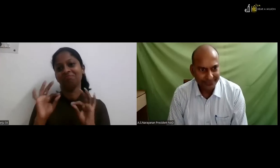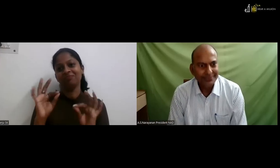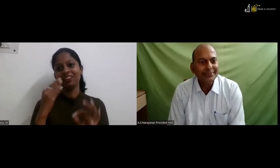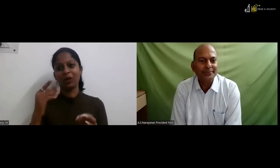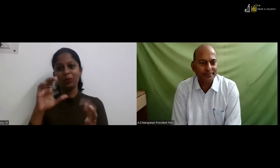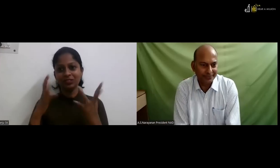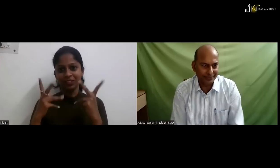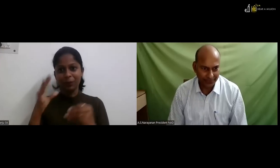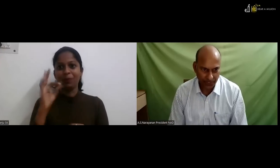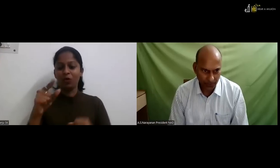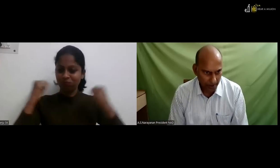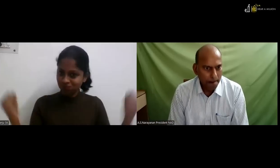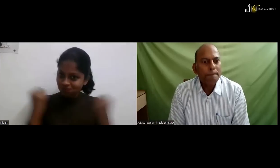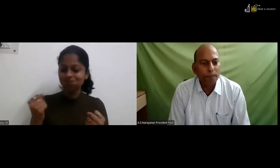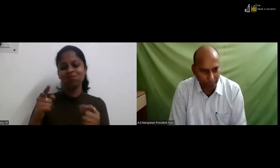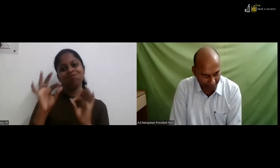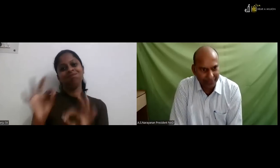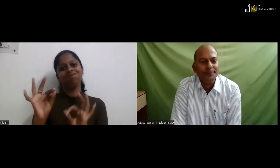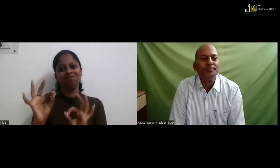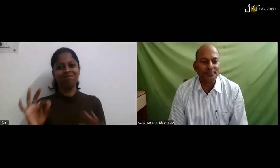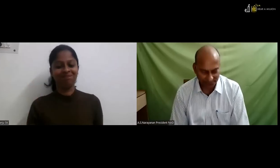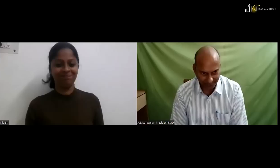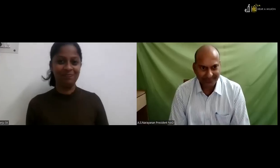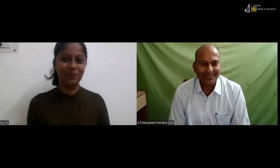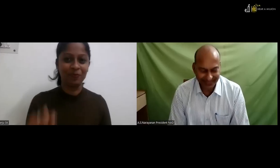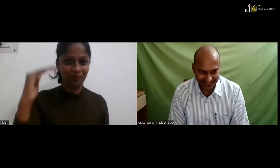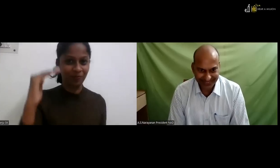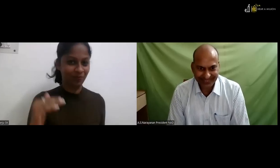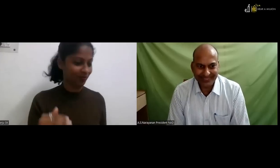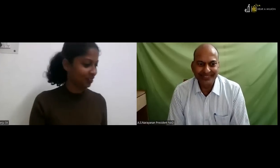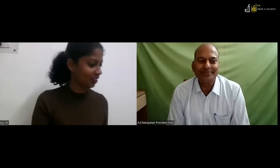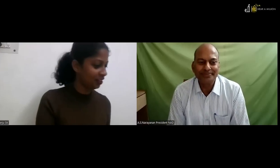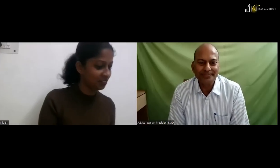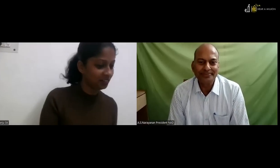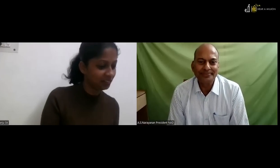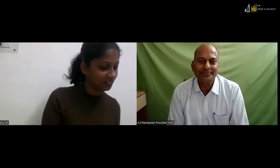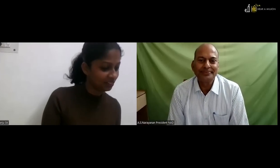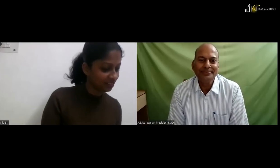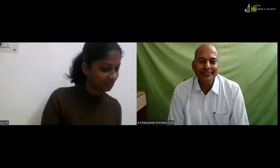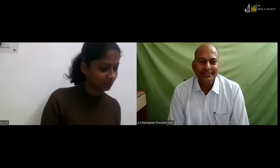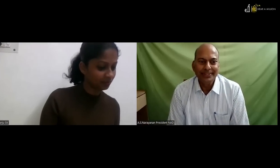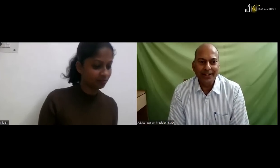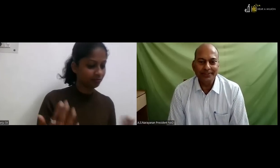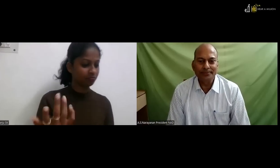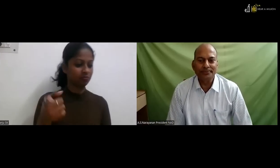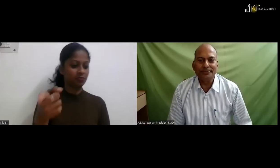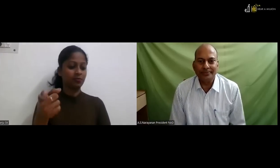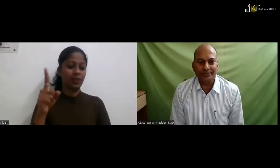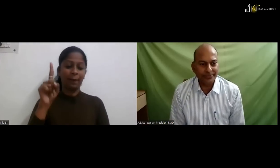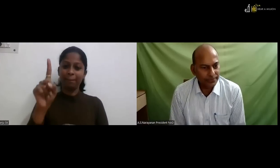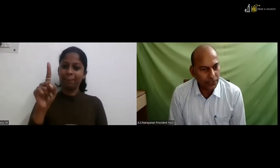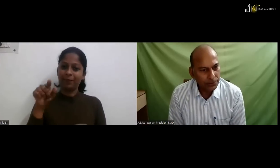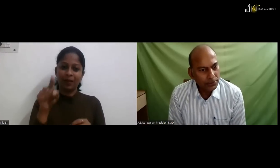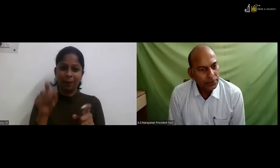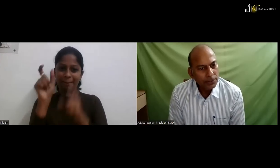will be looking positively towards this. Okay, so this is really a nice step, and so efforts you have put it into this.